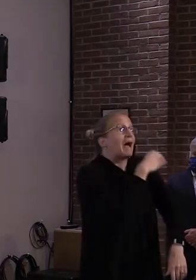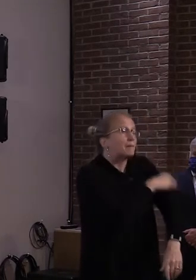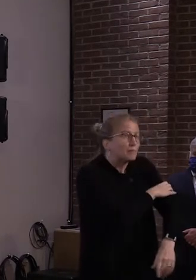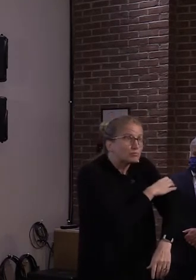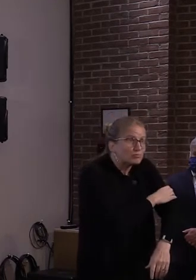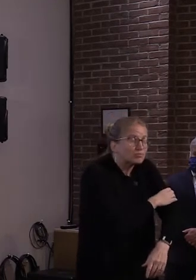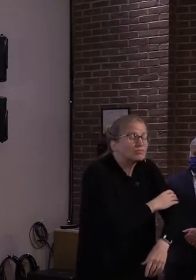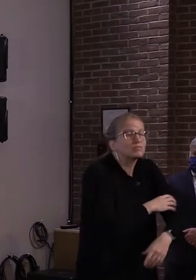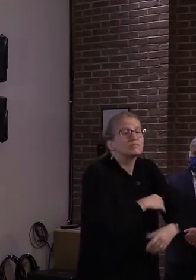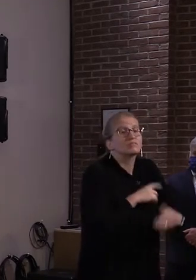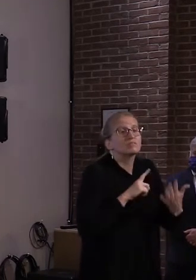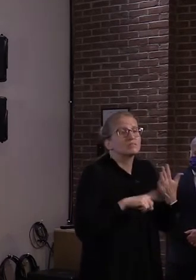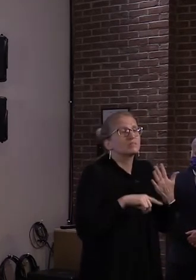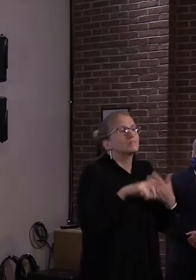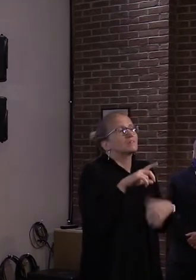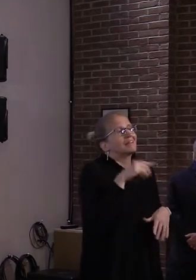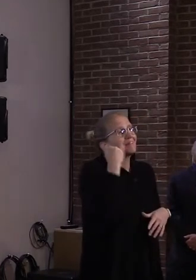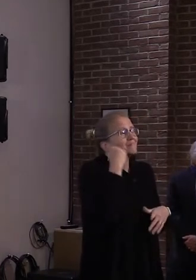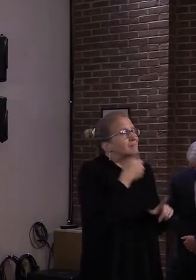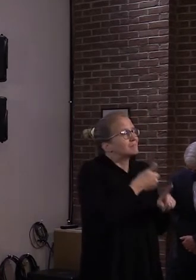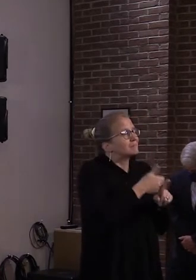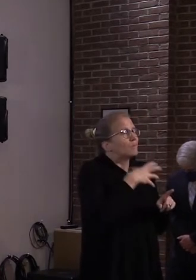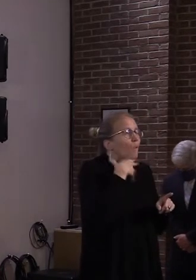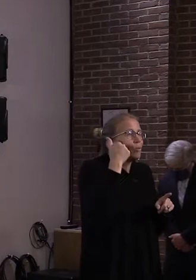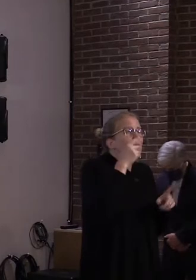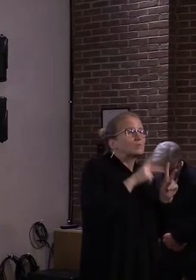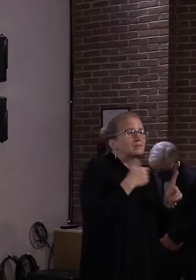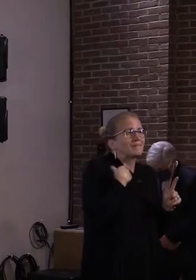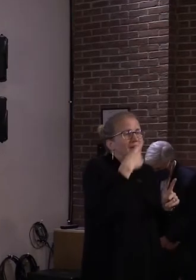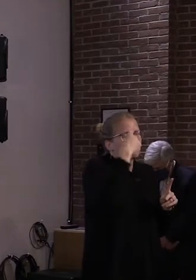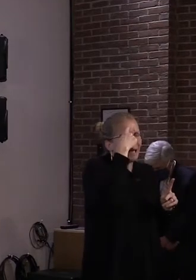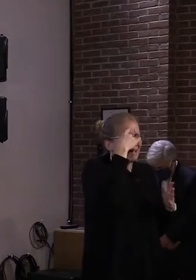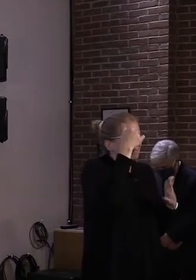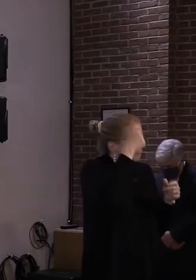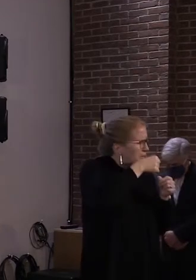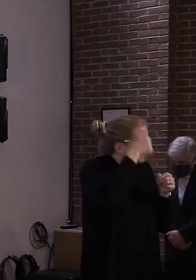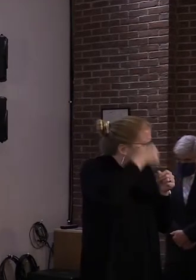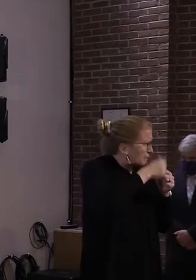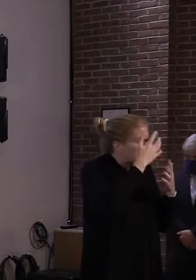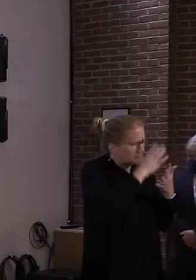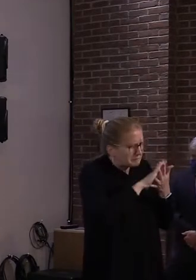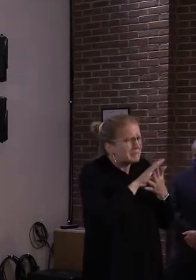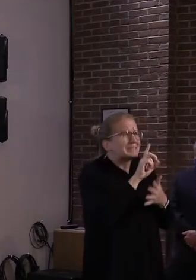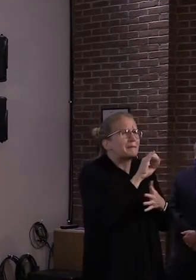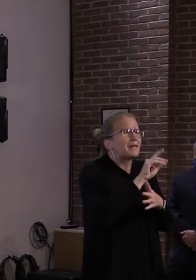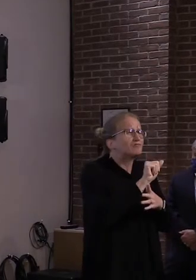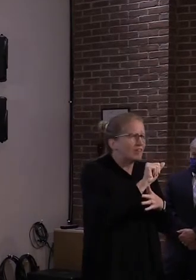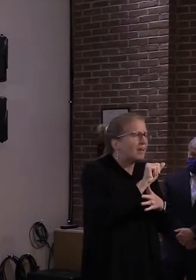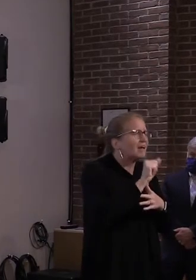dementia and other neurological conditions, liver disease like cirrhosis,